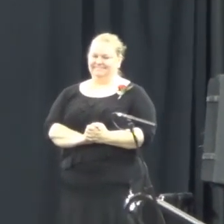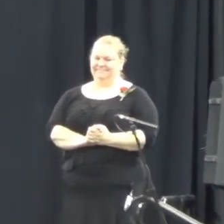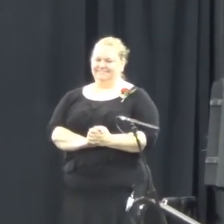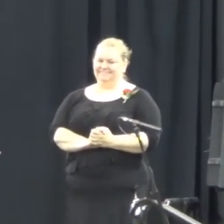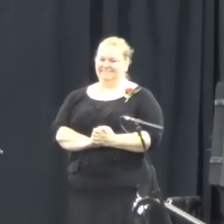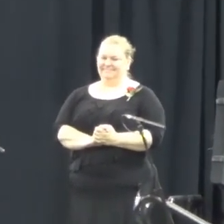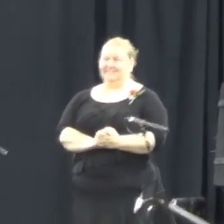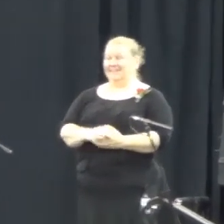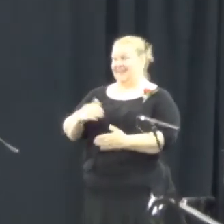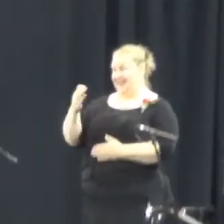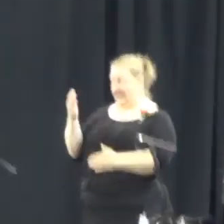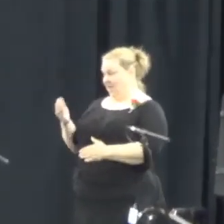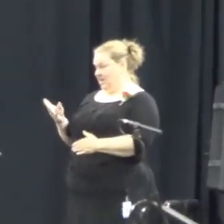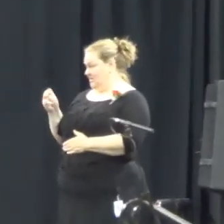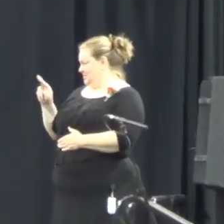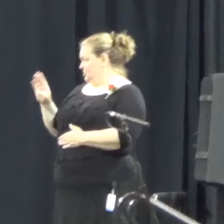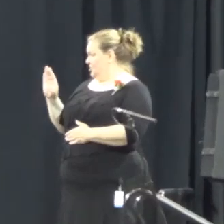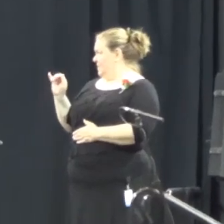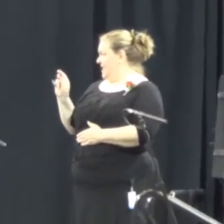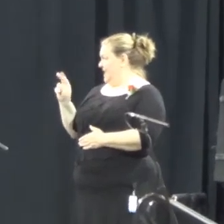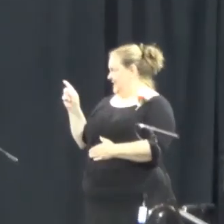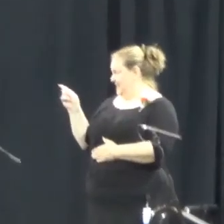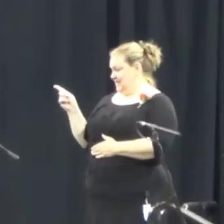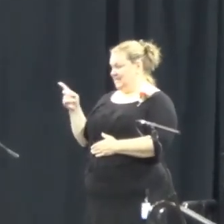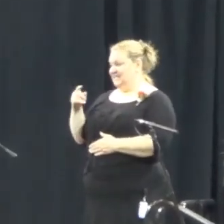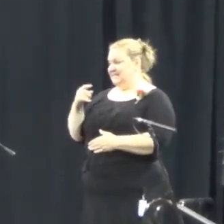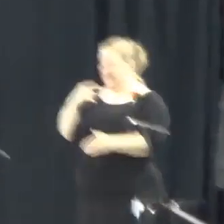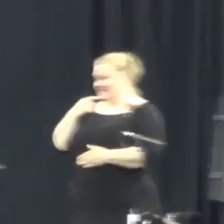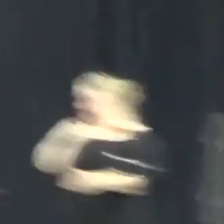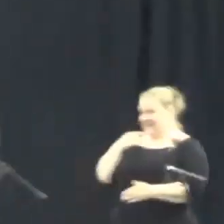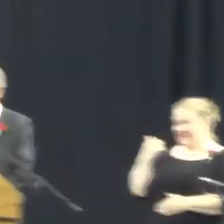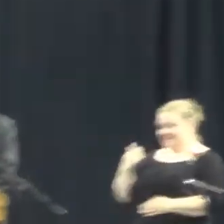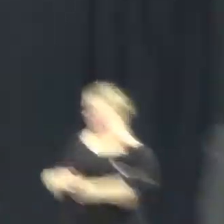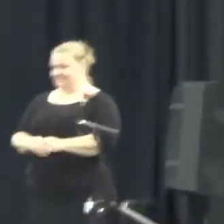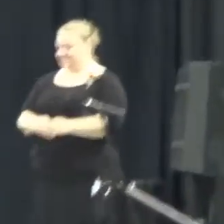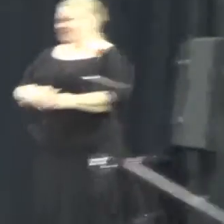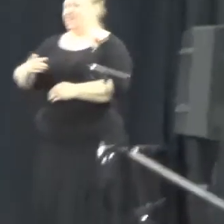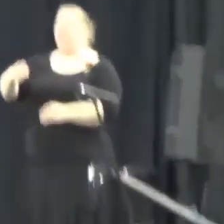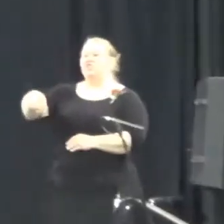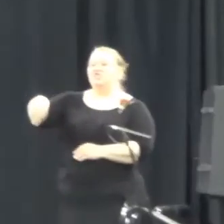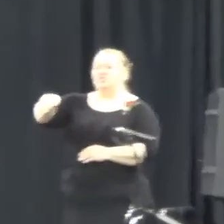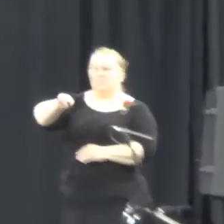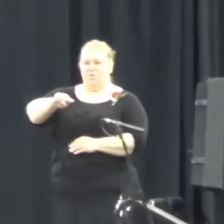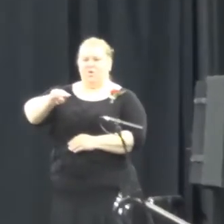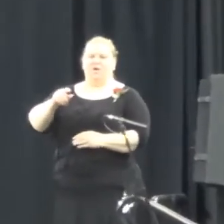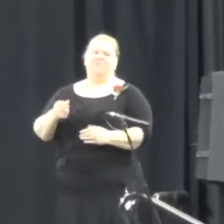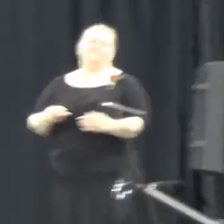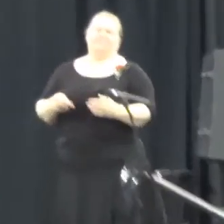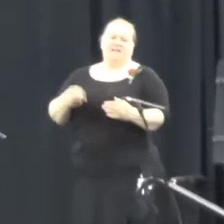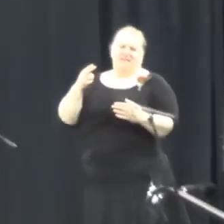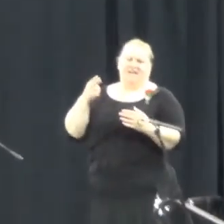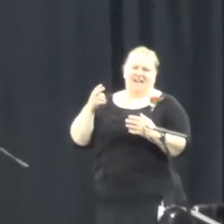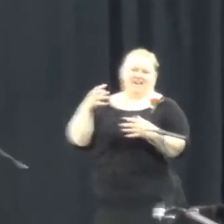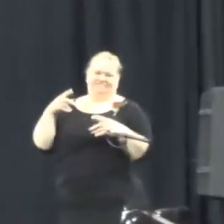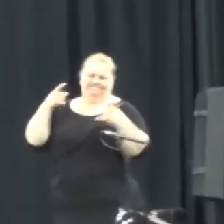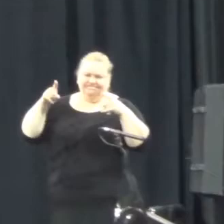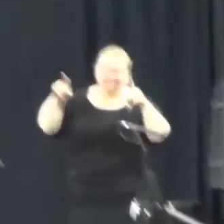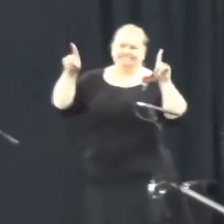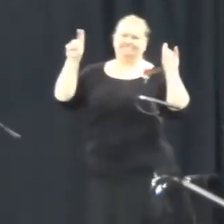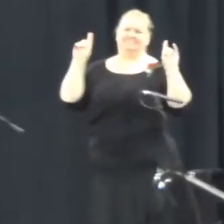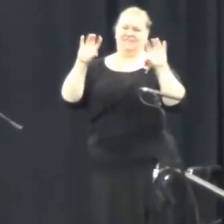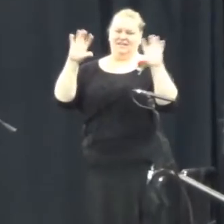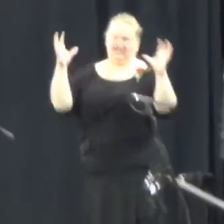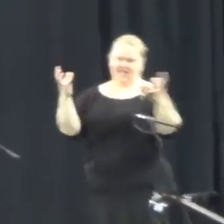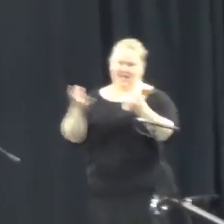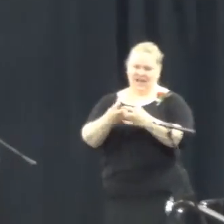Now, as Mr. Bacon has quite correctly pointed out, that you are a very high-achieving class academically,